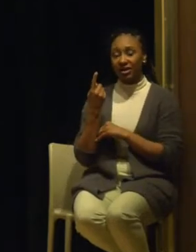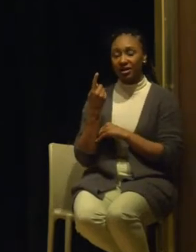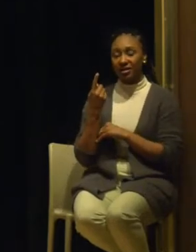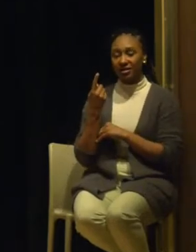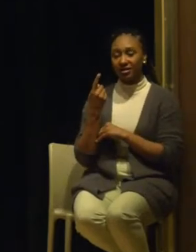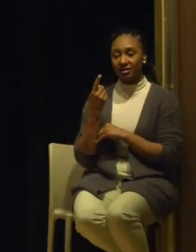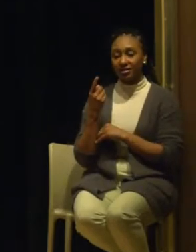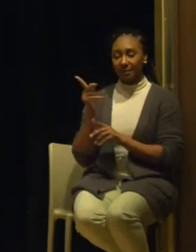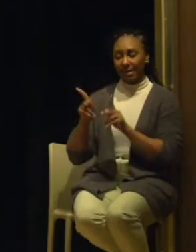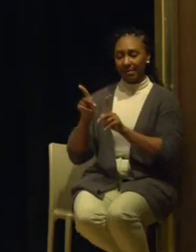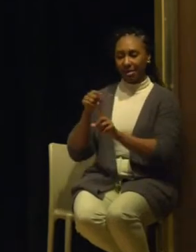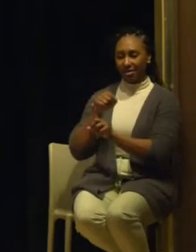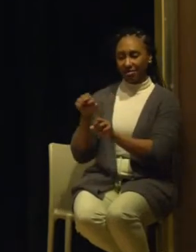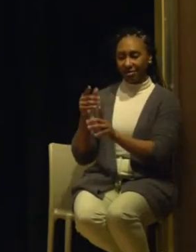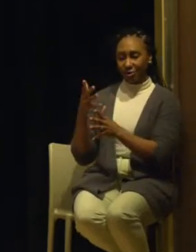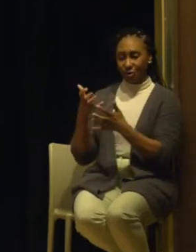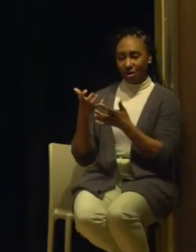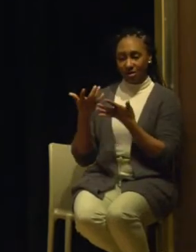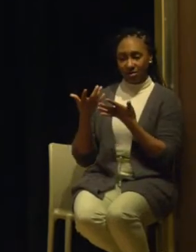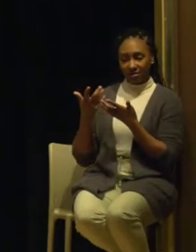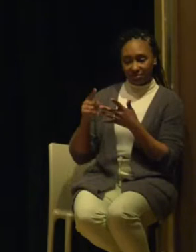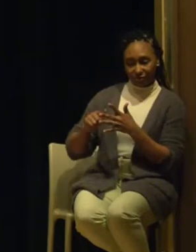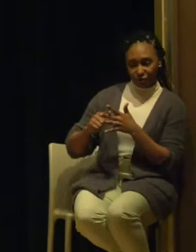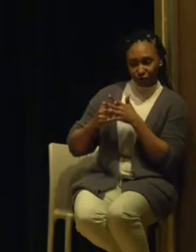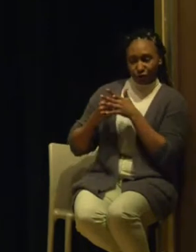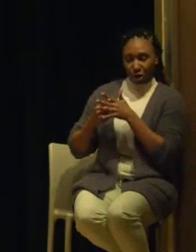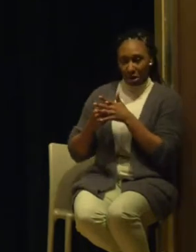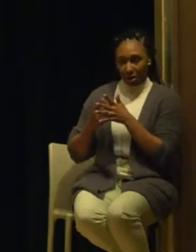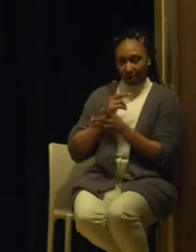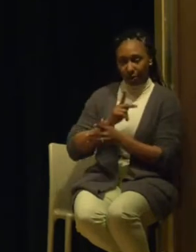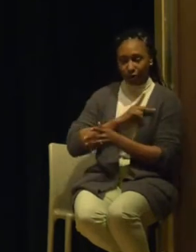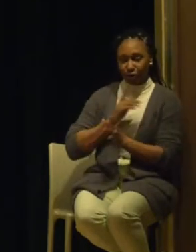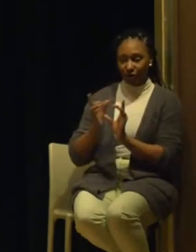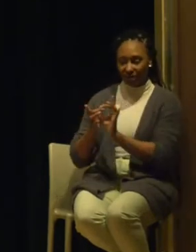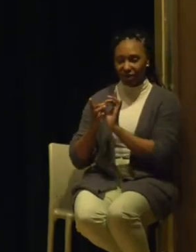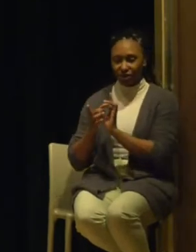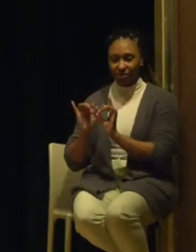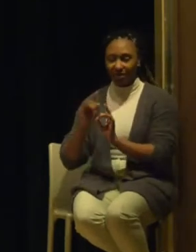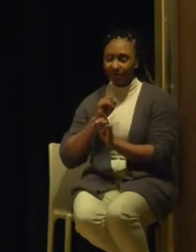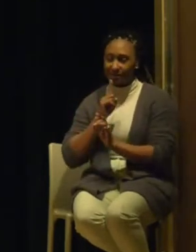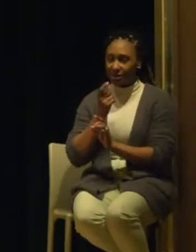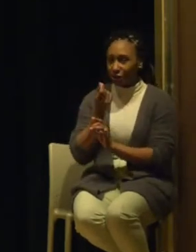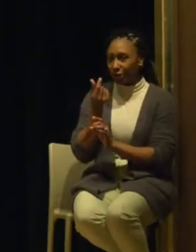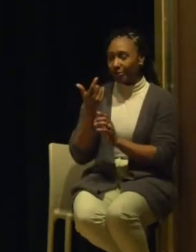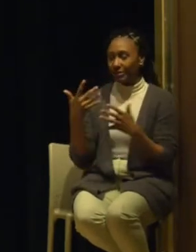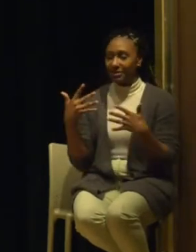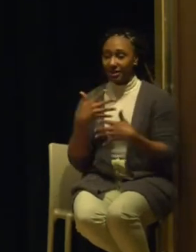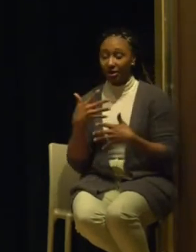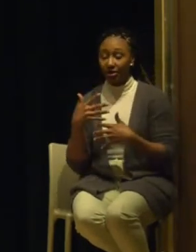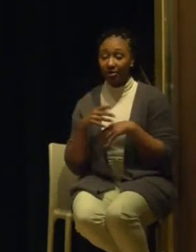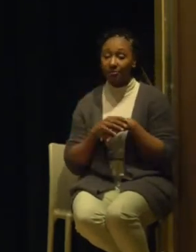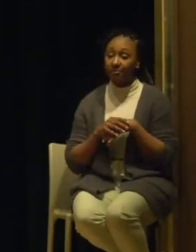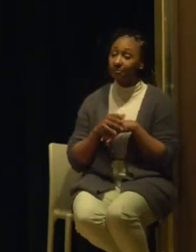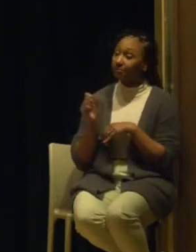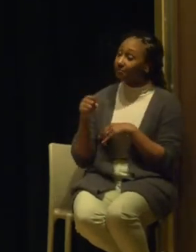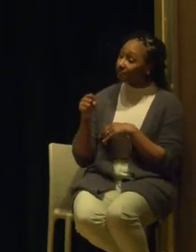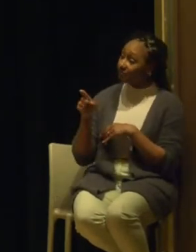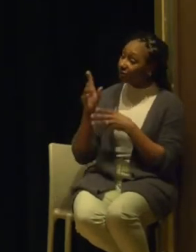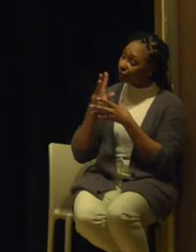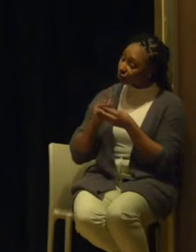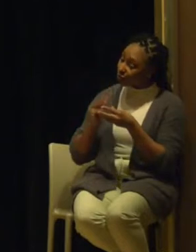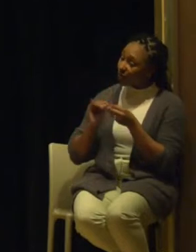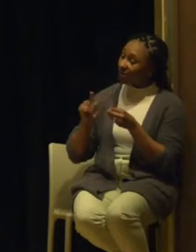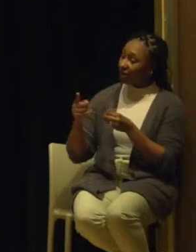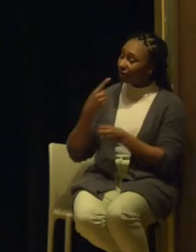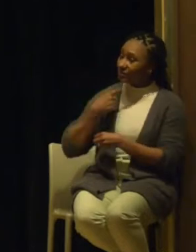personal relationship, it was a little scary too. Yeah. You know. Well, it's about the stories you're telling me